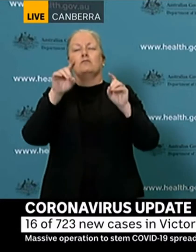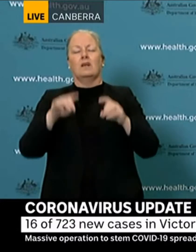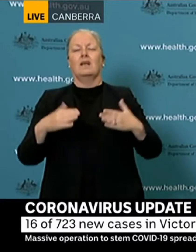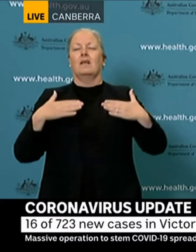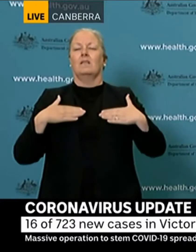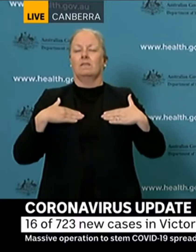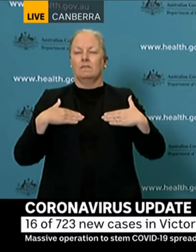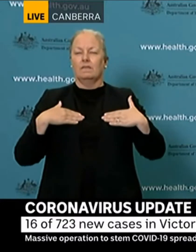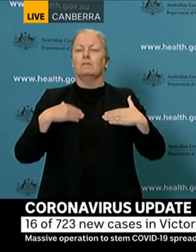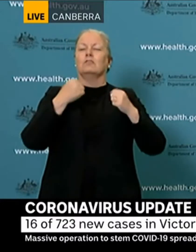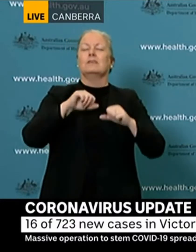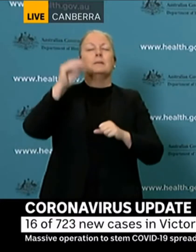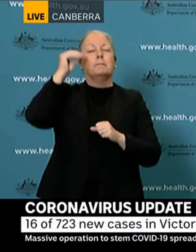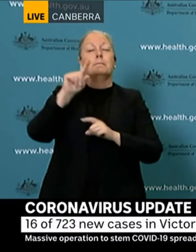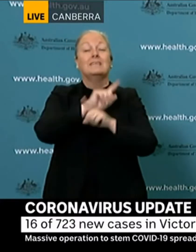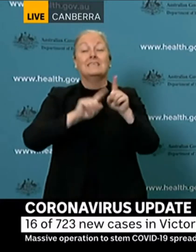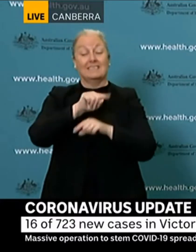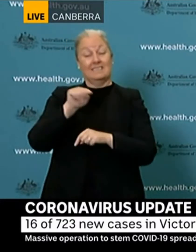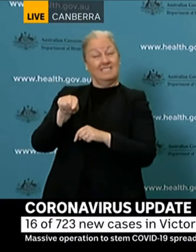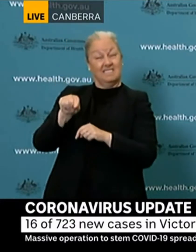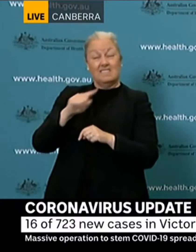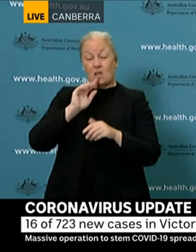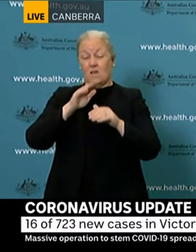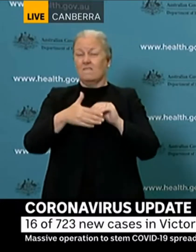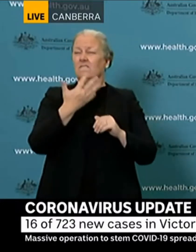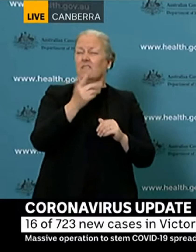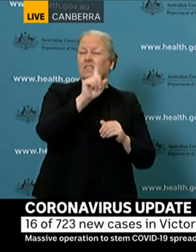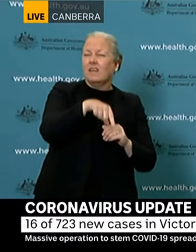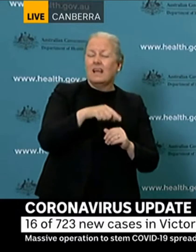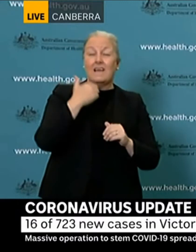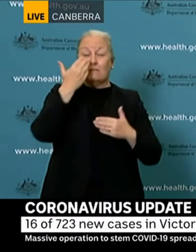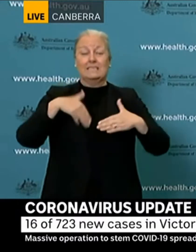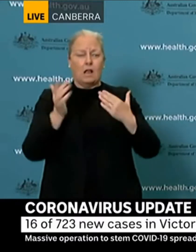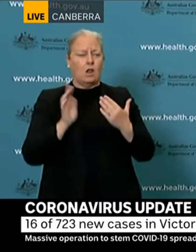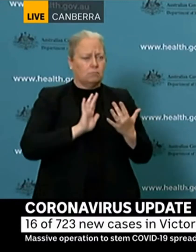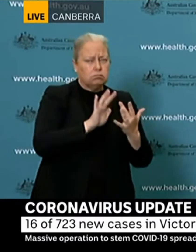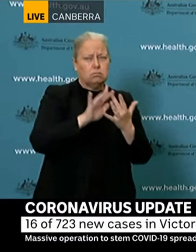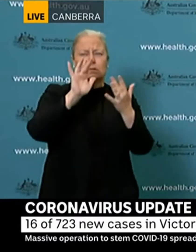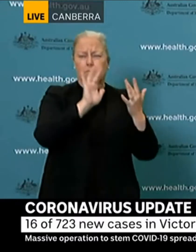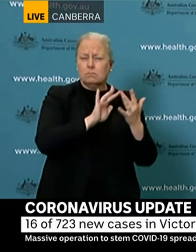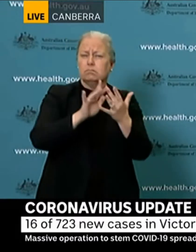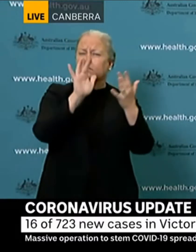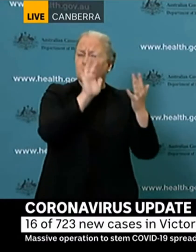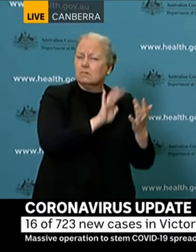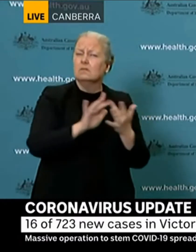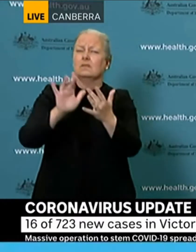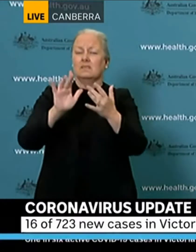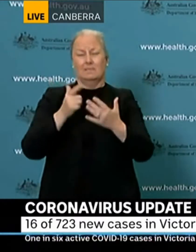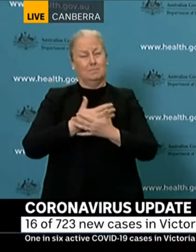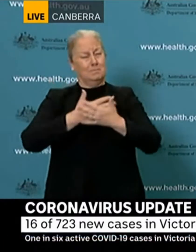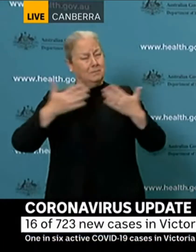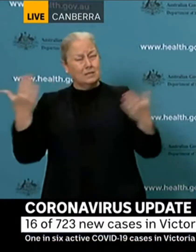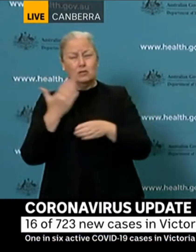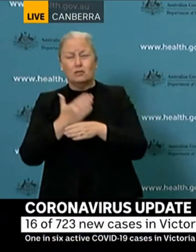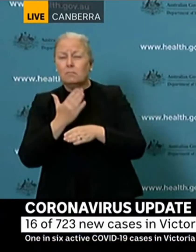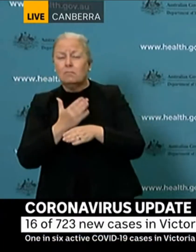that over 10,000 contacts are being contacted every day. So this is an enormous effort, and people are